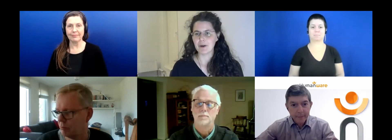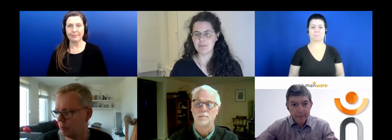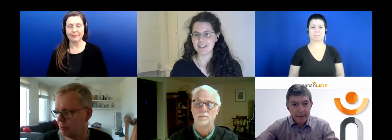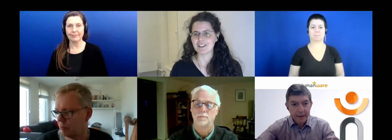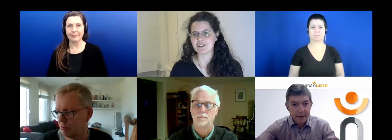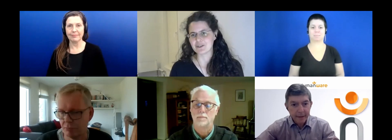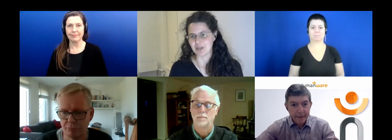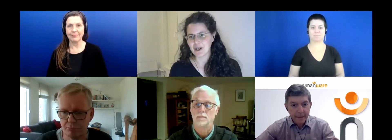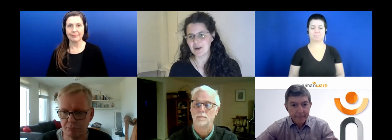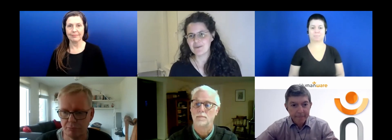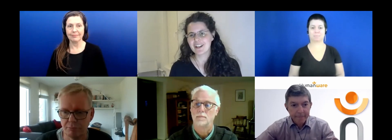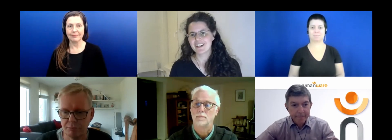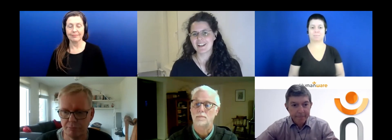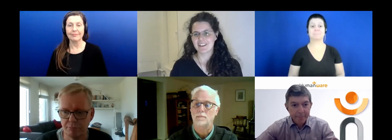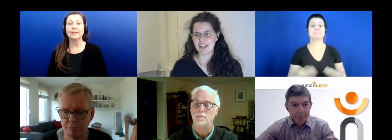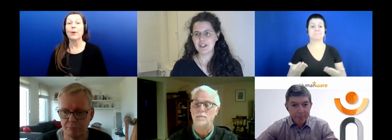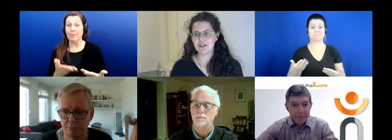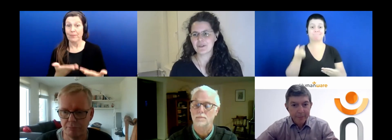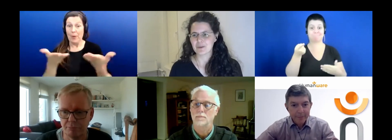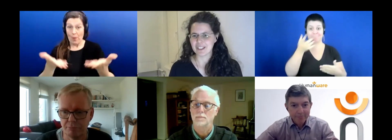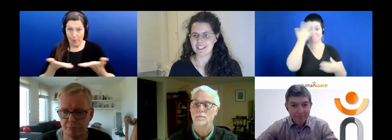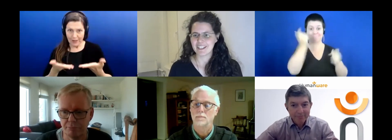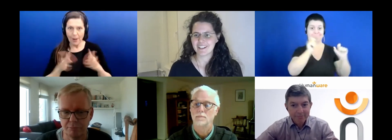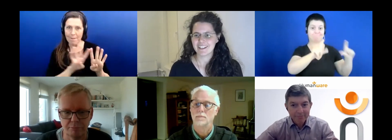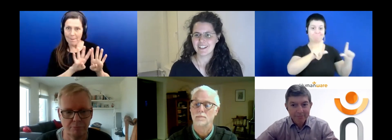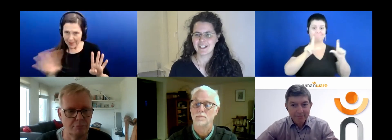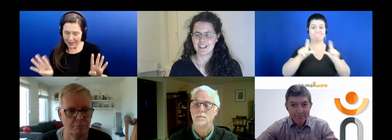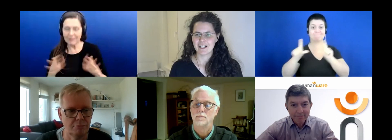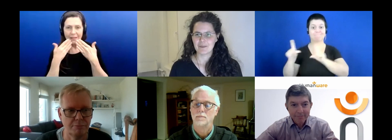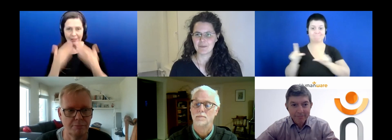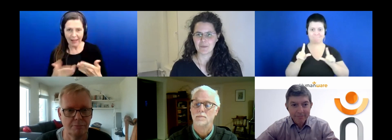So panelists, welcome. Thank you for being here.